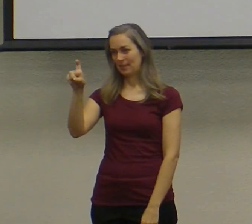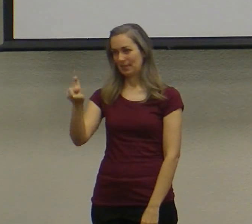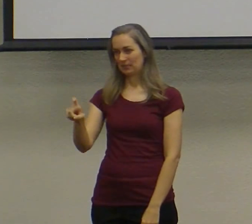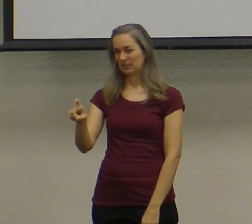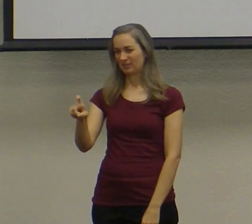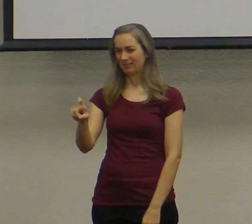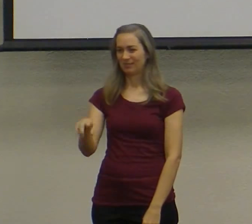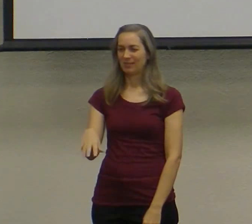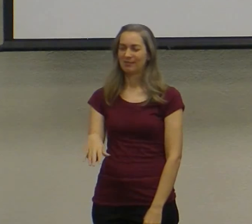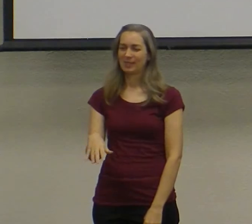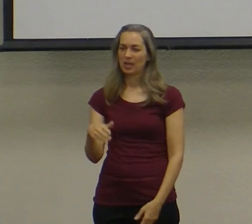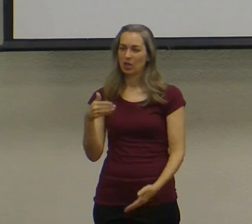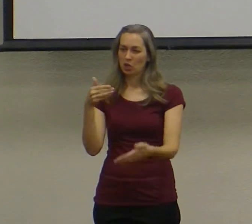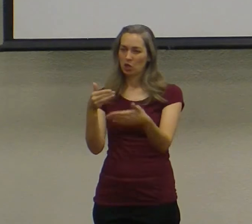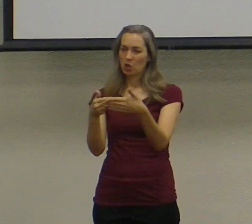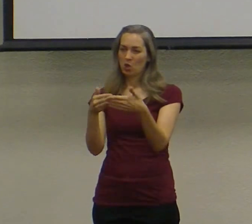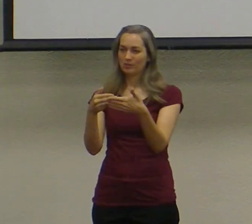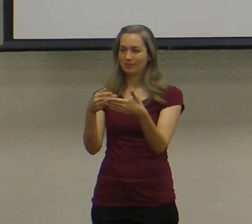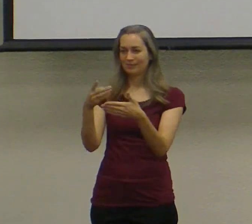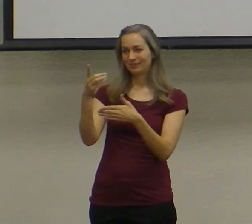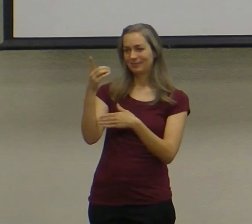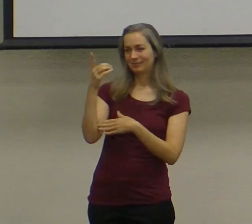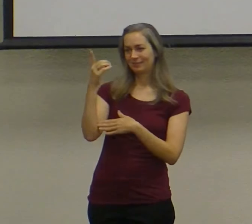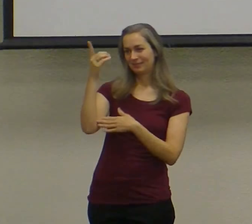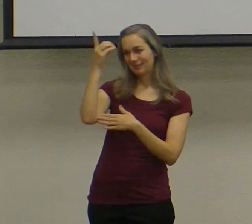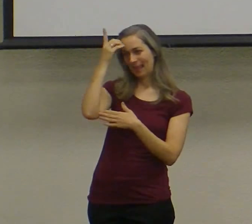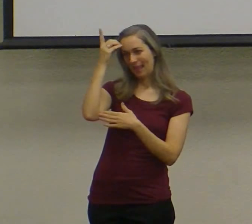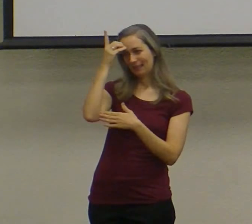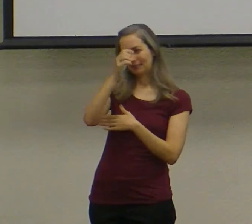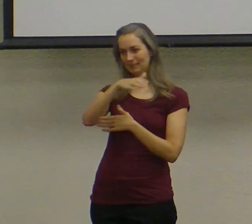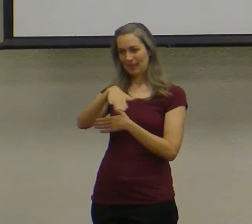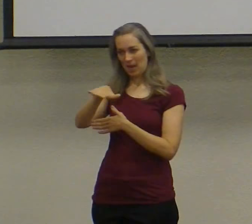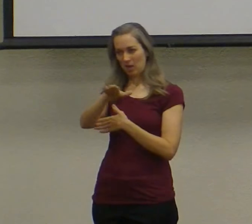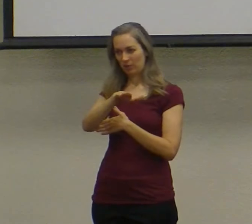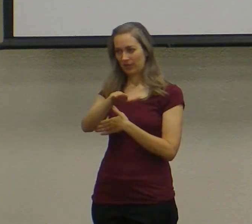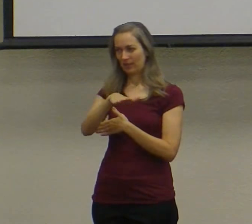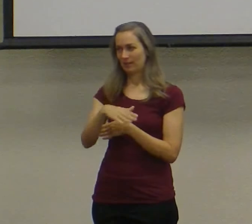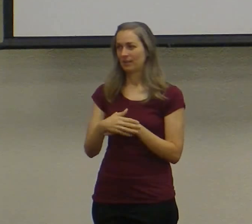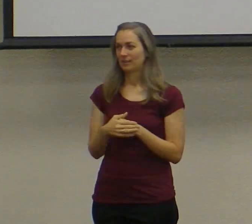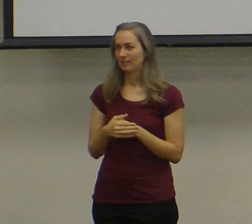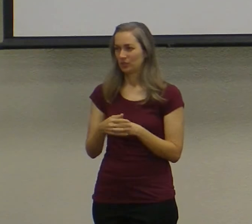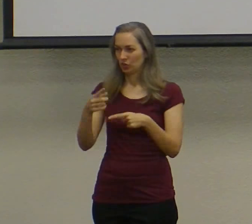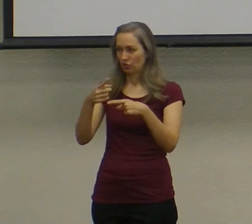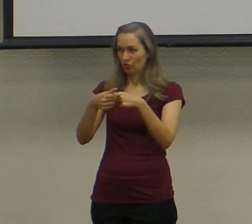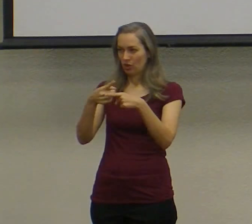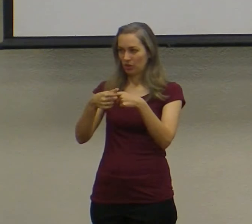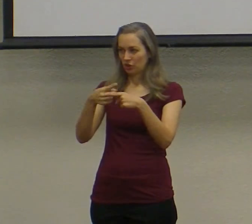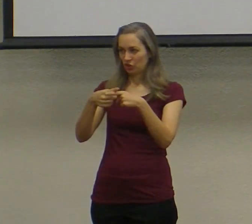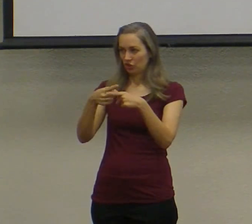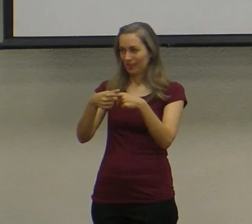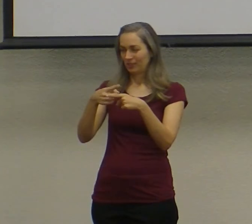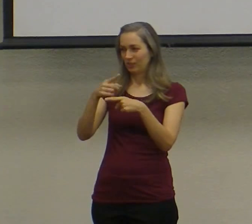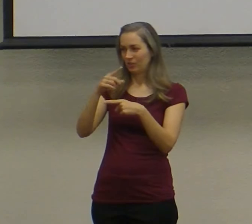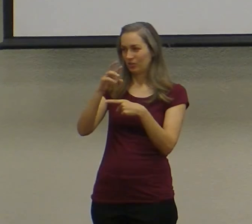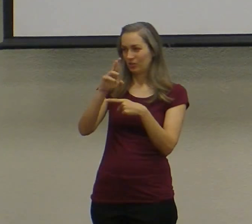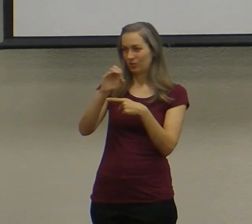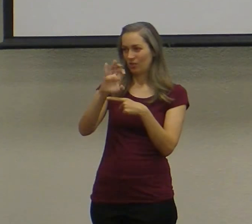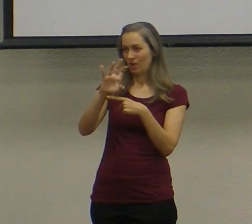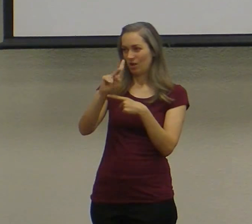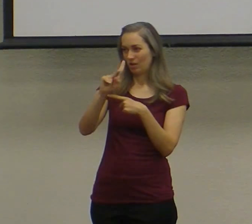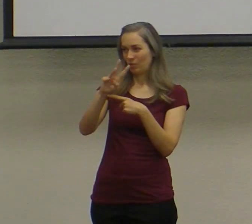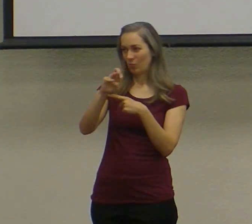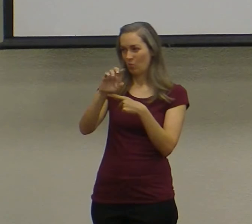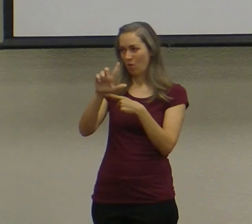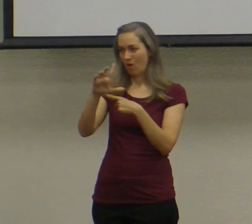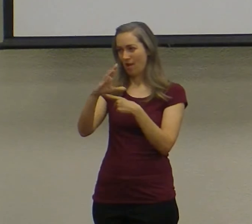outside of Mesquite in Dallas. And so there's a cross street called Rockwall and Bryn, and the church is Rockwall and Bryn Church of